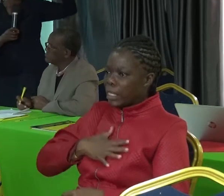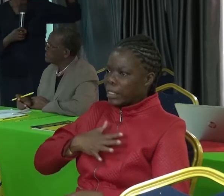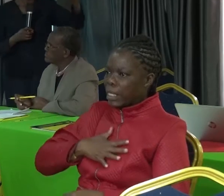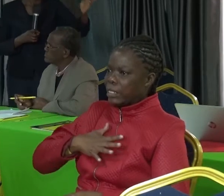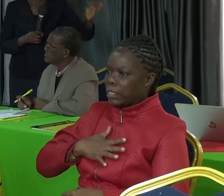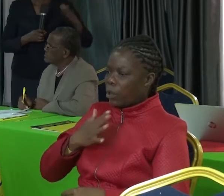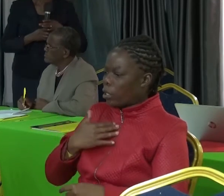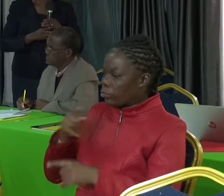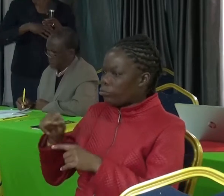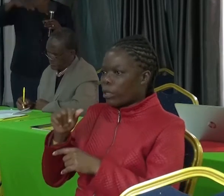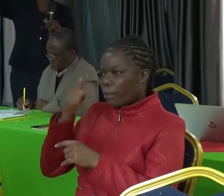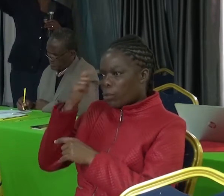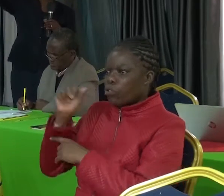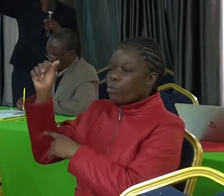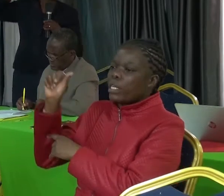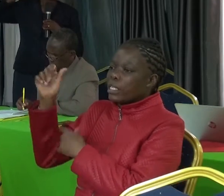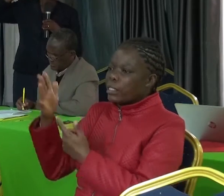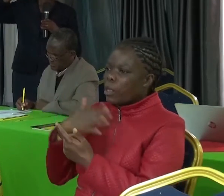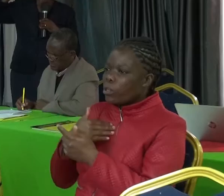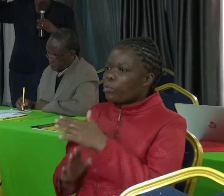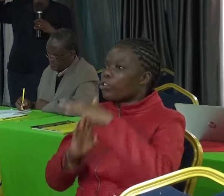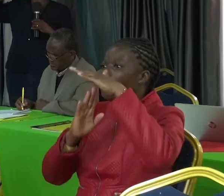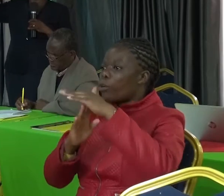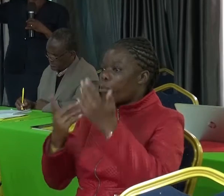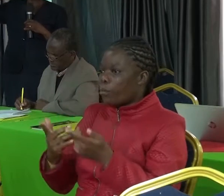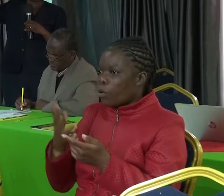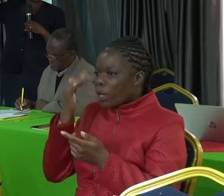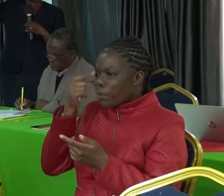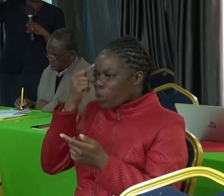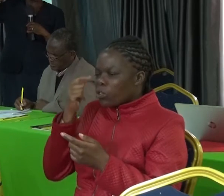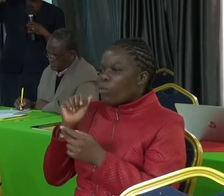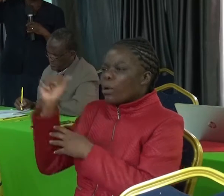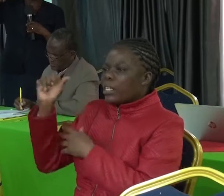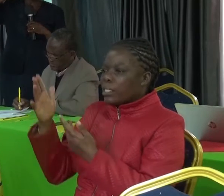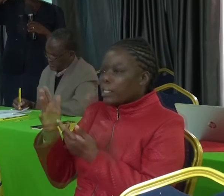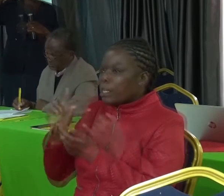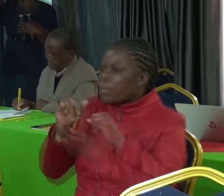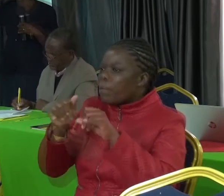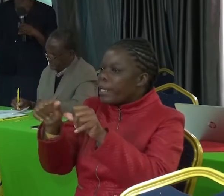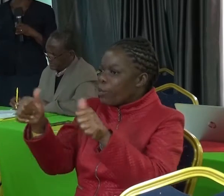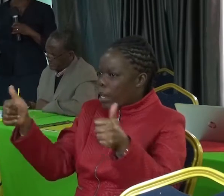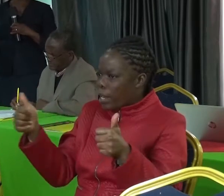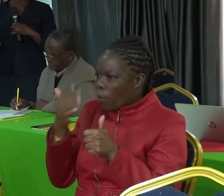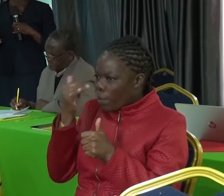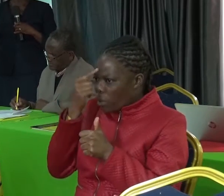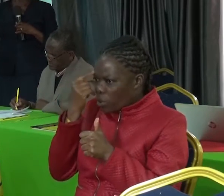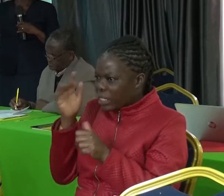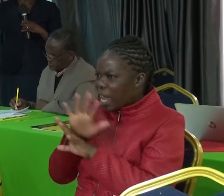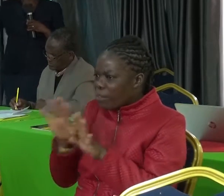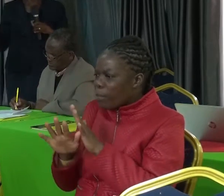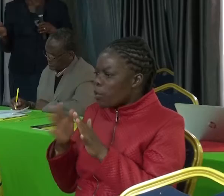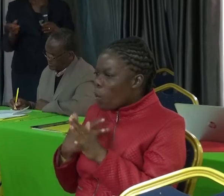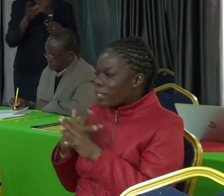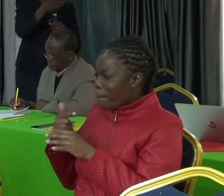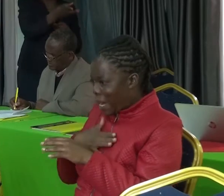KISE, you people are at the top. We will be calling you mostly mentors. You are at the top. Then what